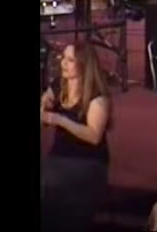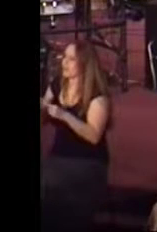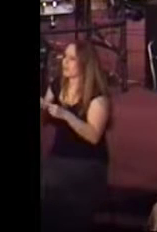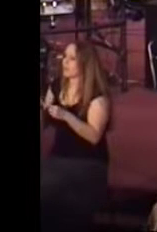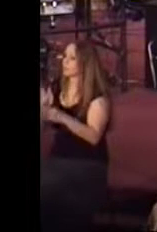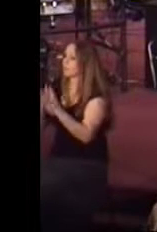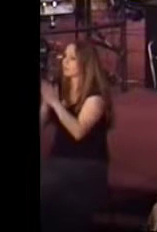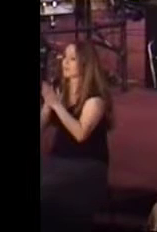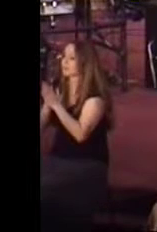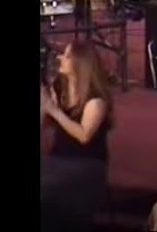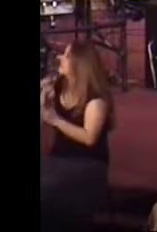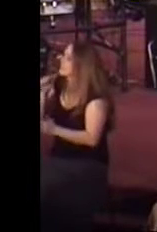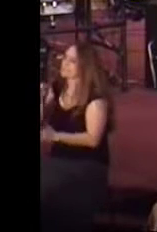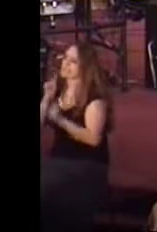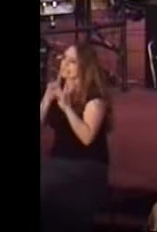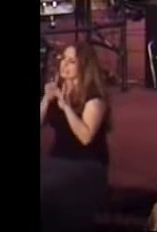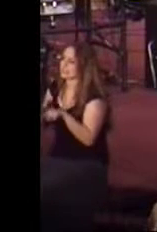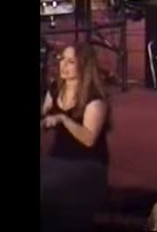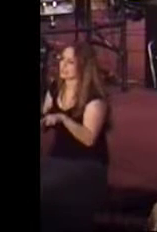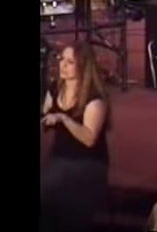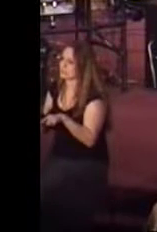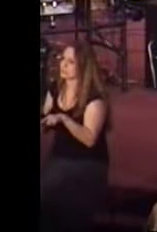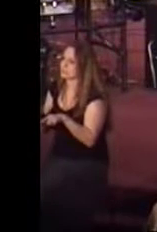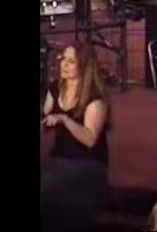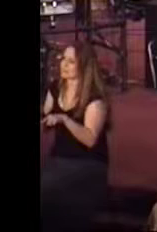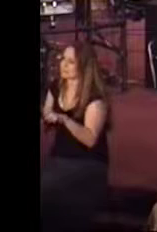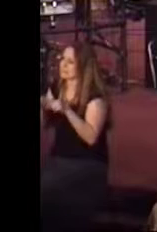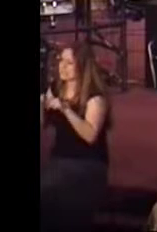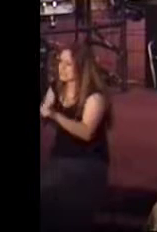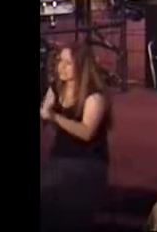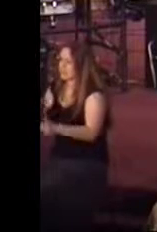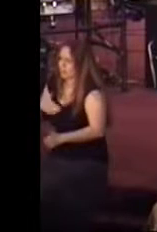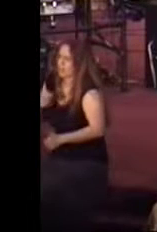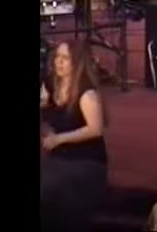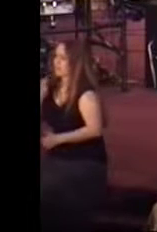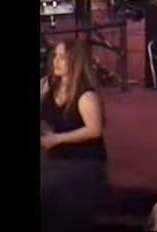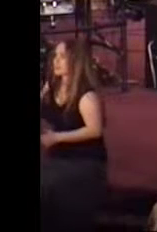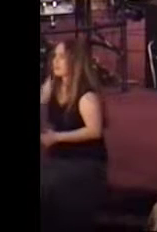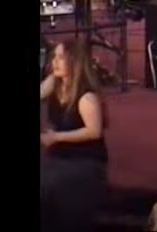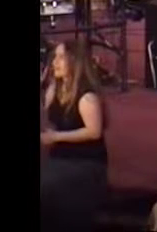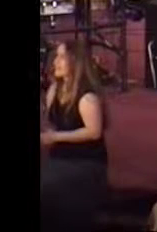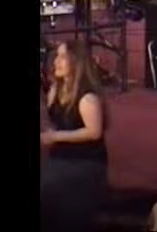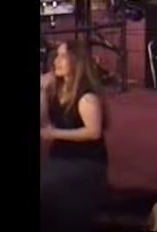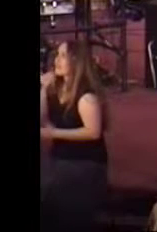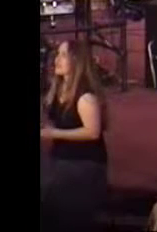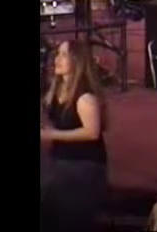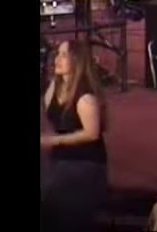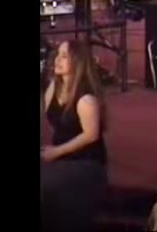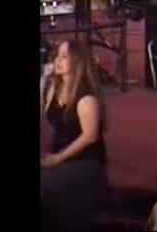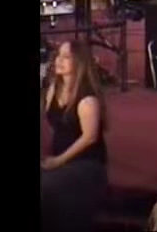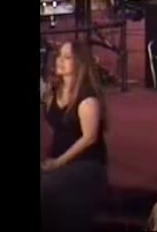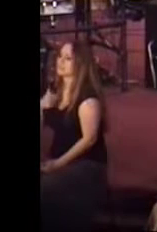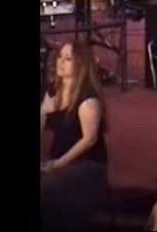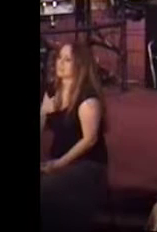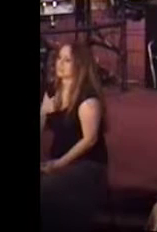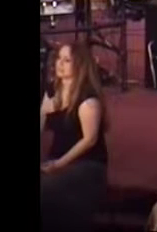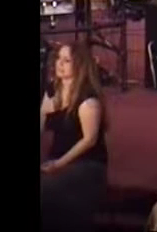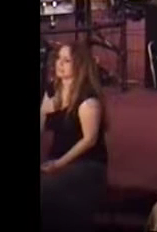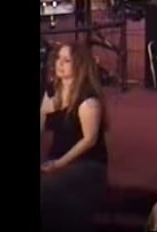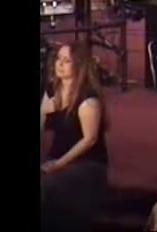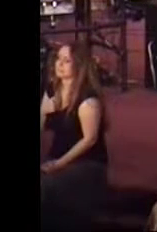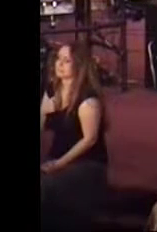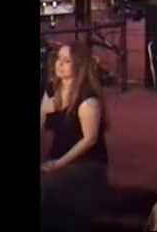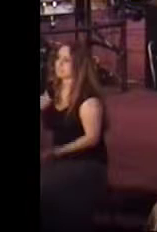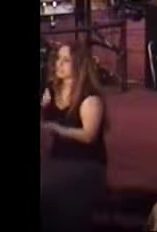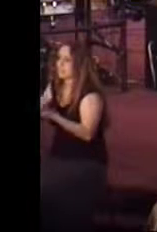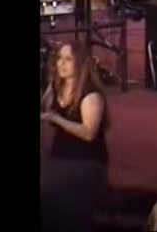like are being answered. Are you still willing to say, God, thank you for hearing me? Because at this moment, the